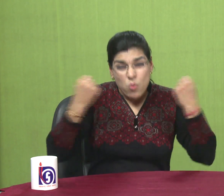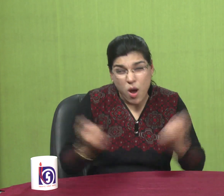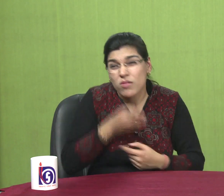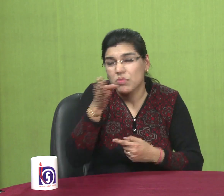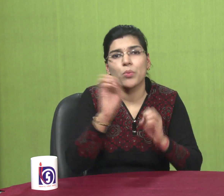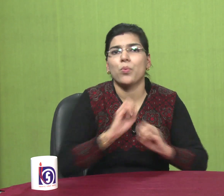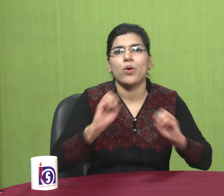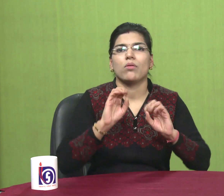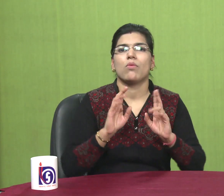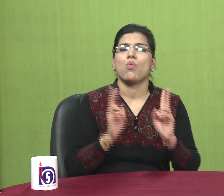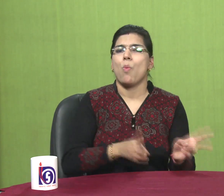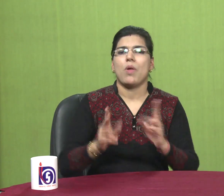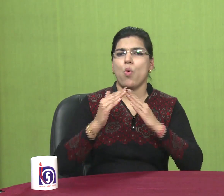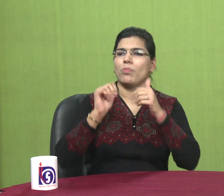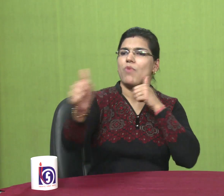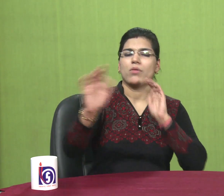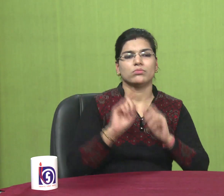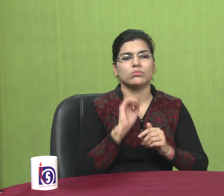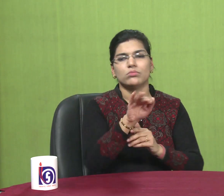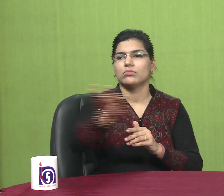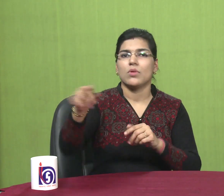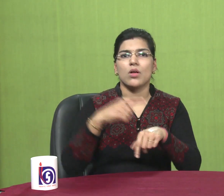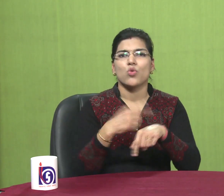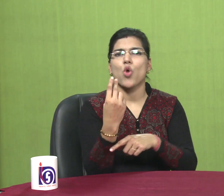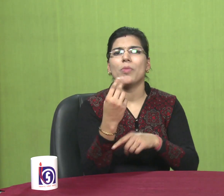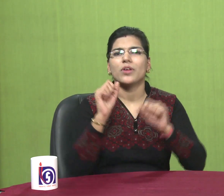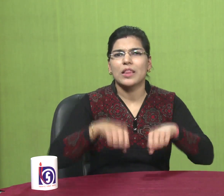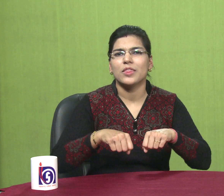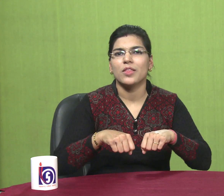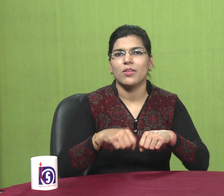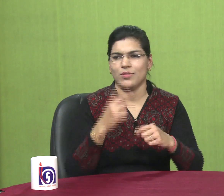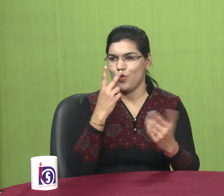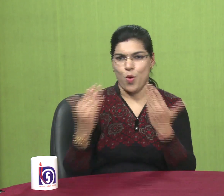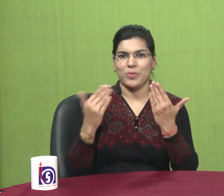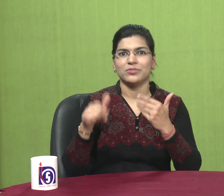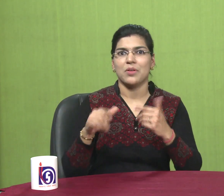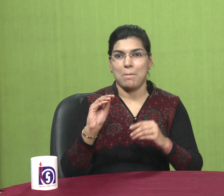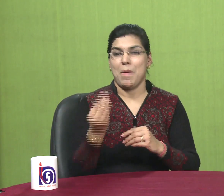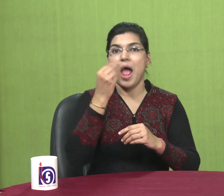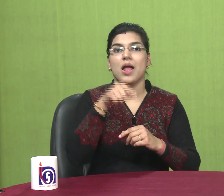which is very quick. You can mail in 2 minutes by sitting at home.